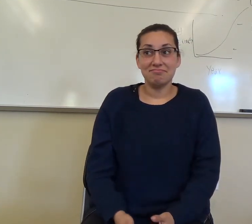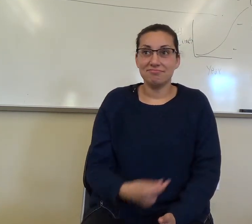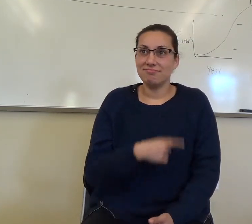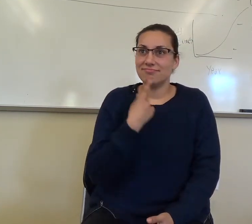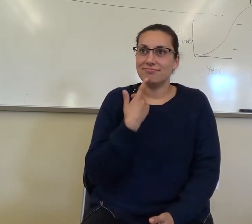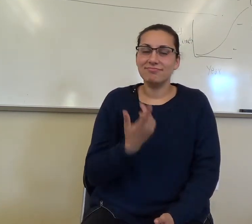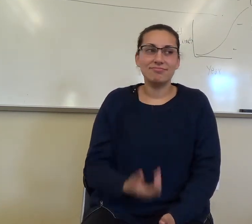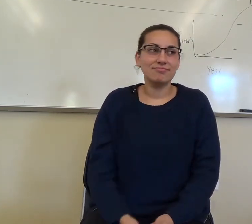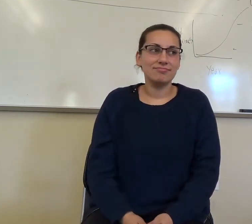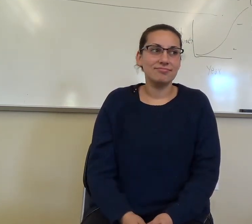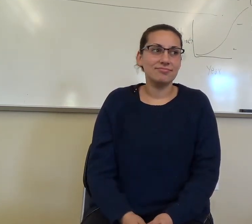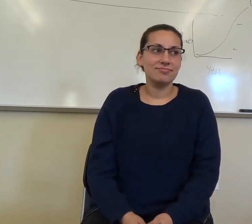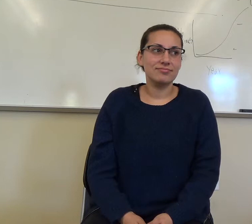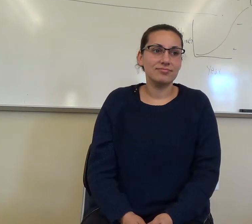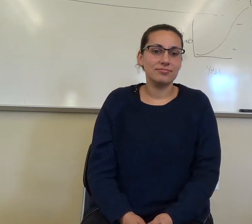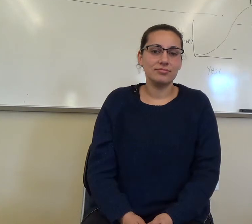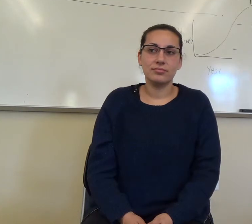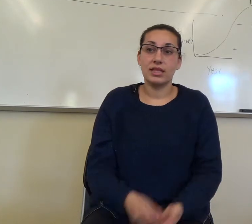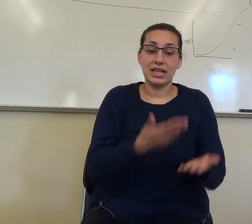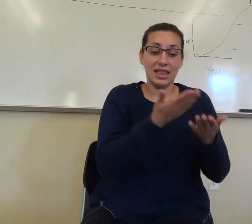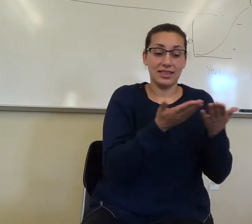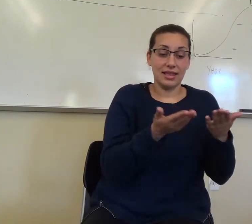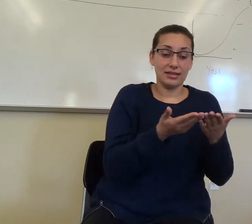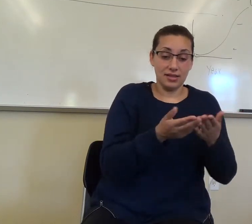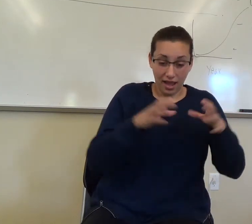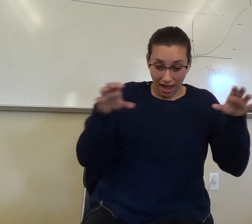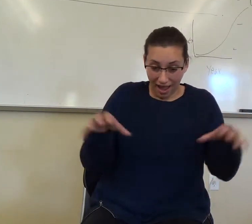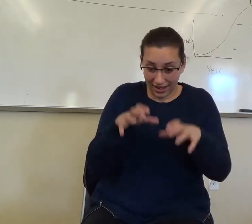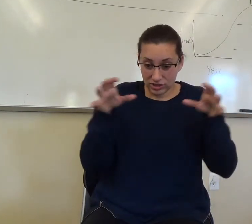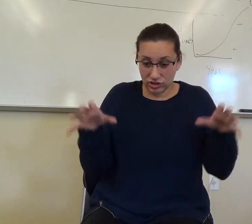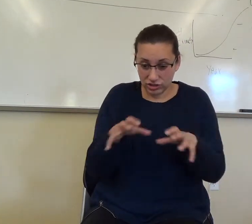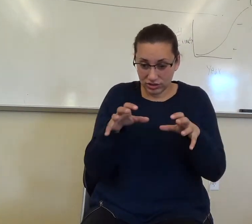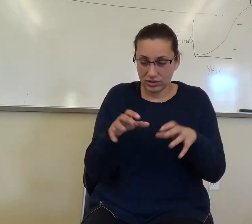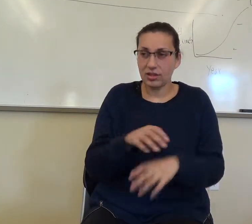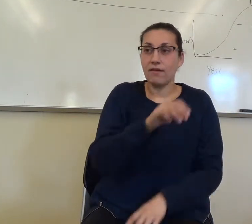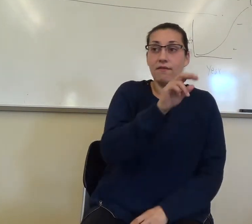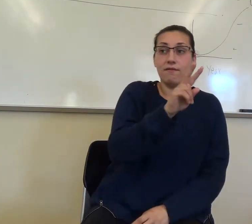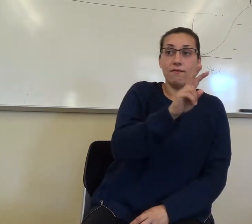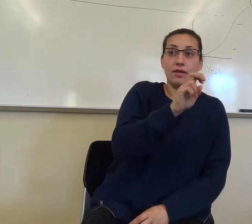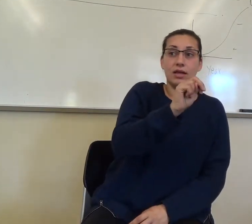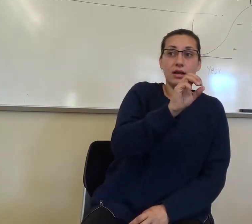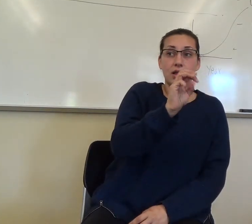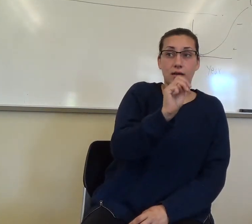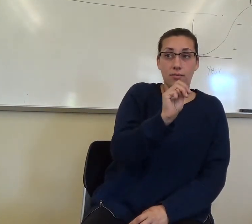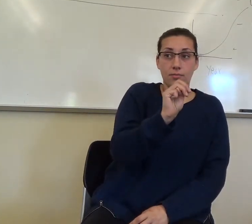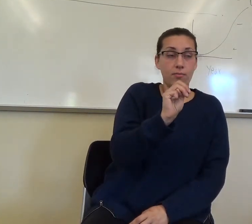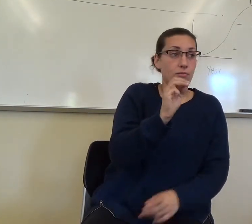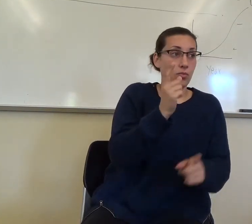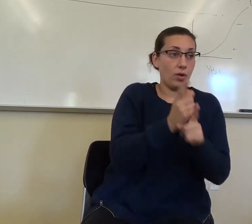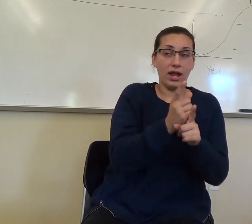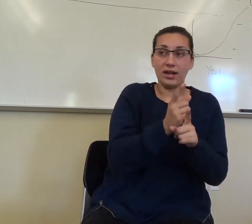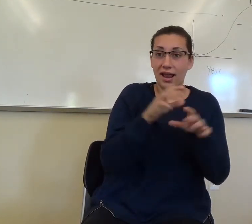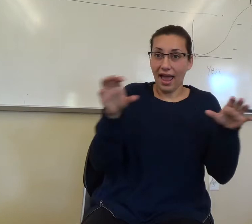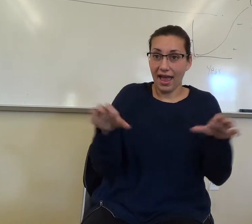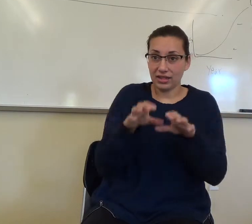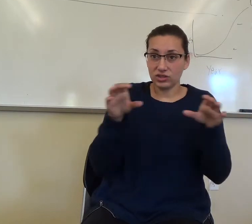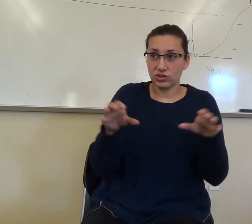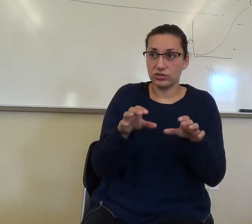The thing doing the action here is the venoms, right? Okay, snake